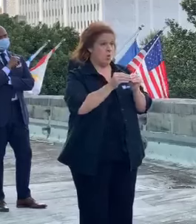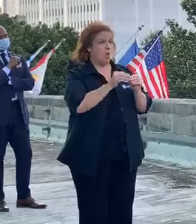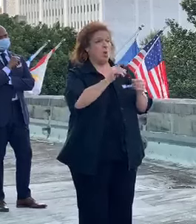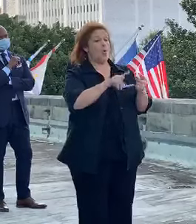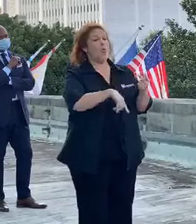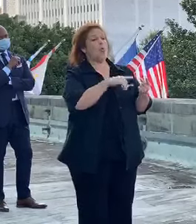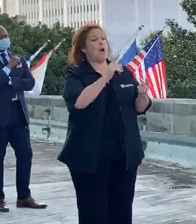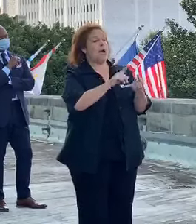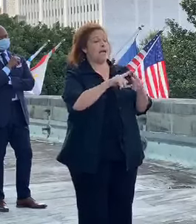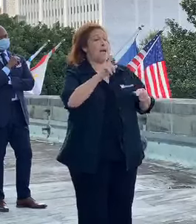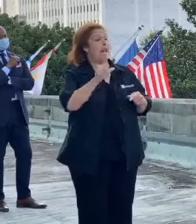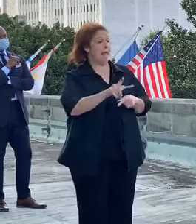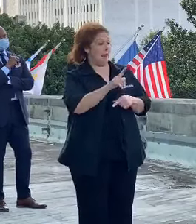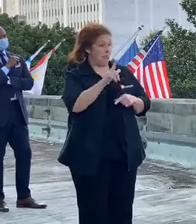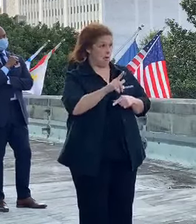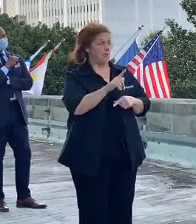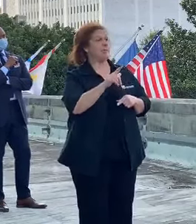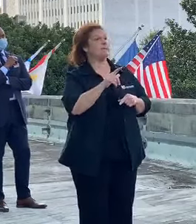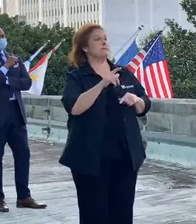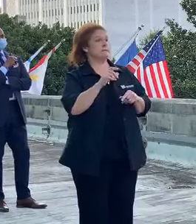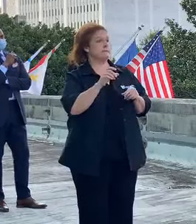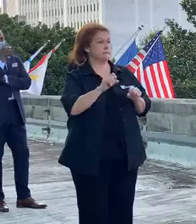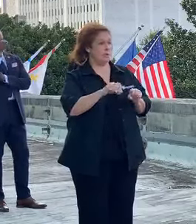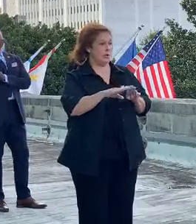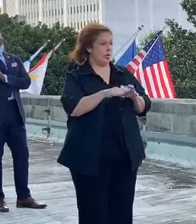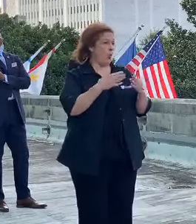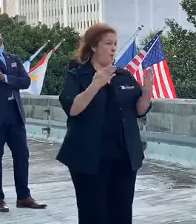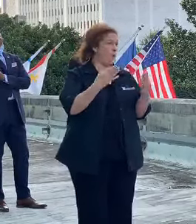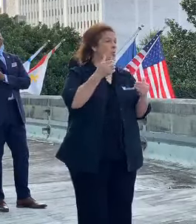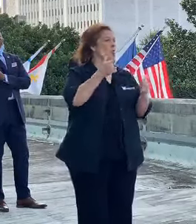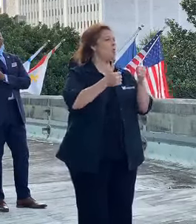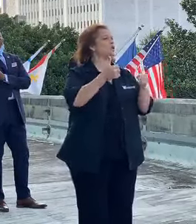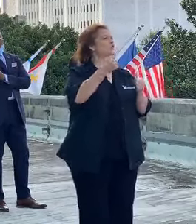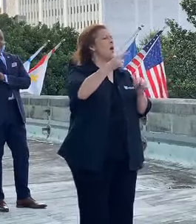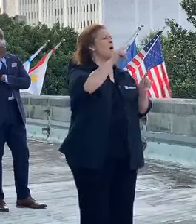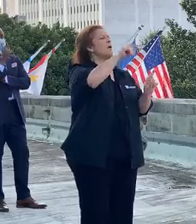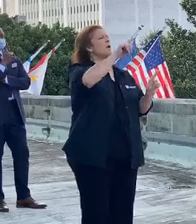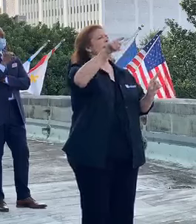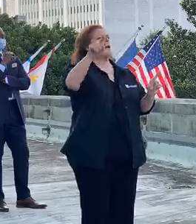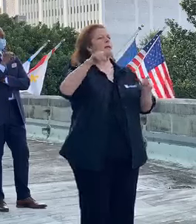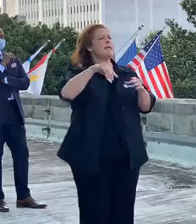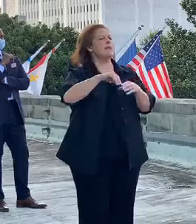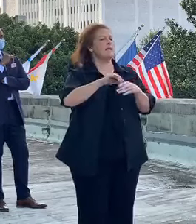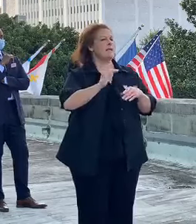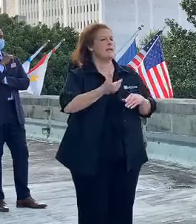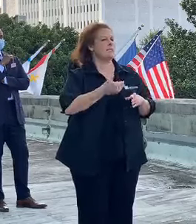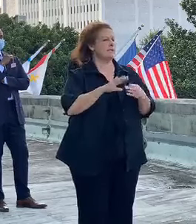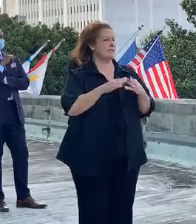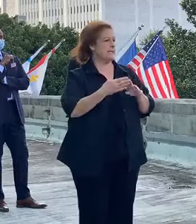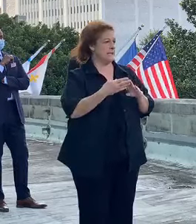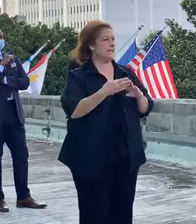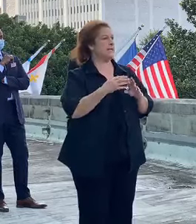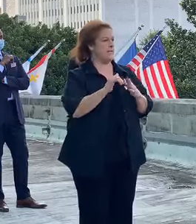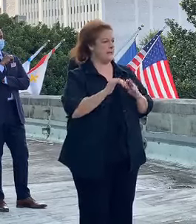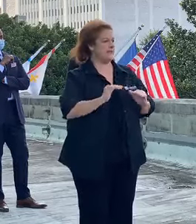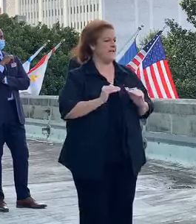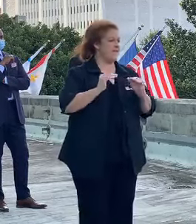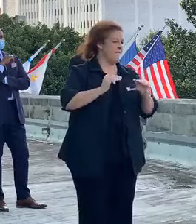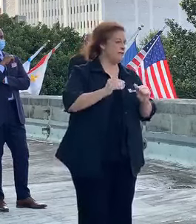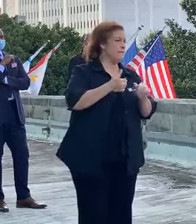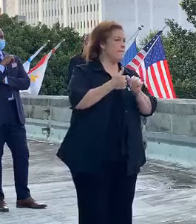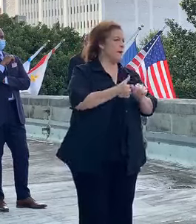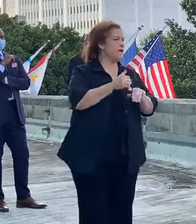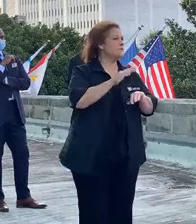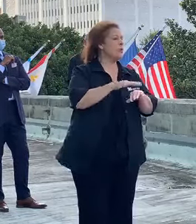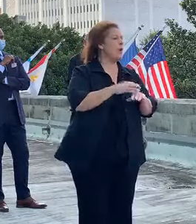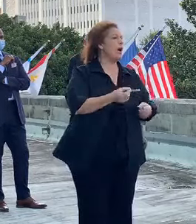when the libraries will be open and which ones throughout the city. That will be a phased approach as well, based on the